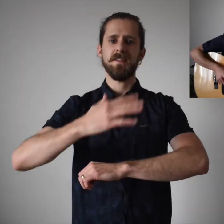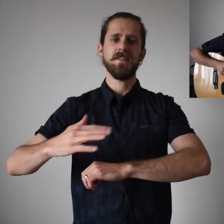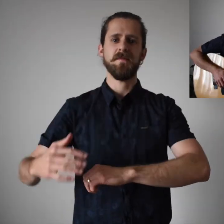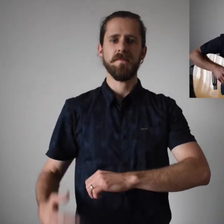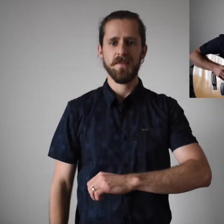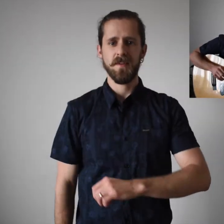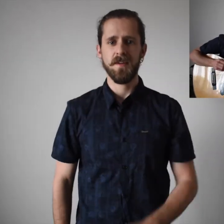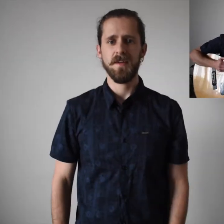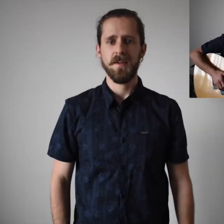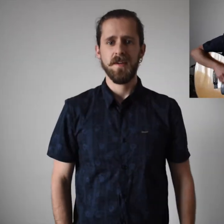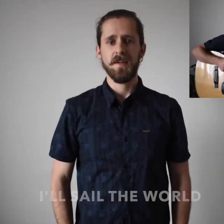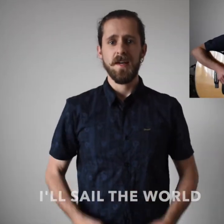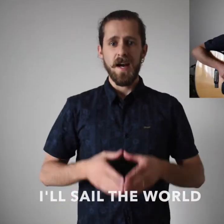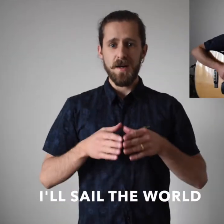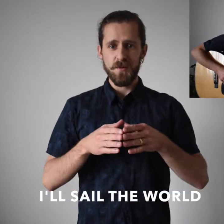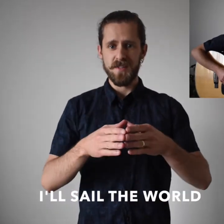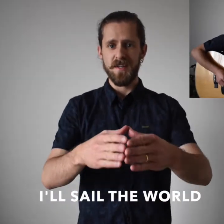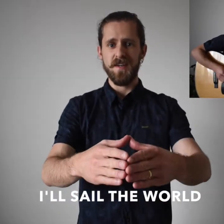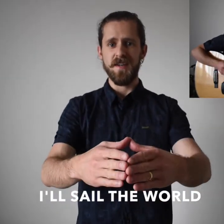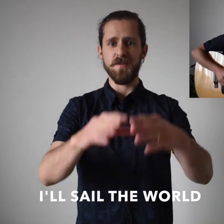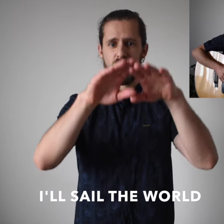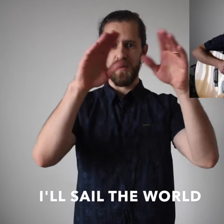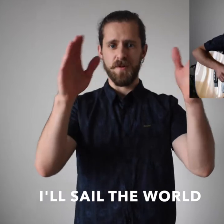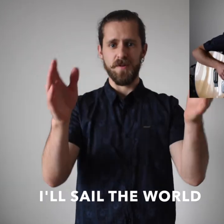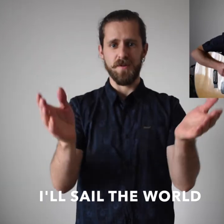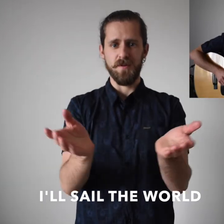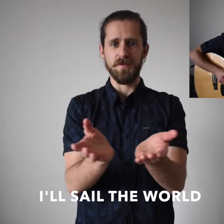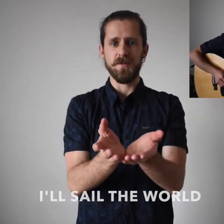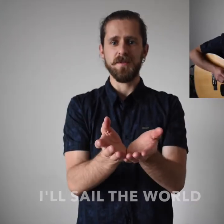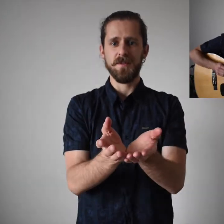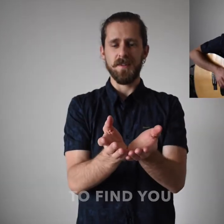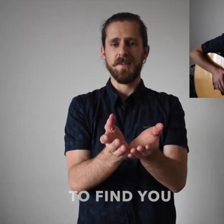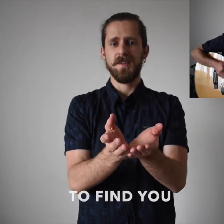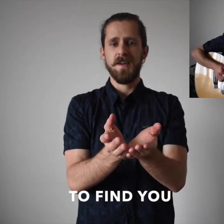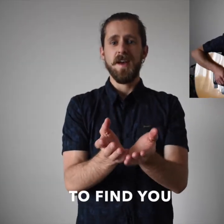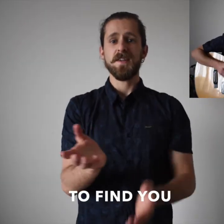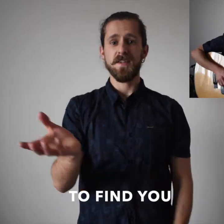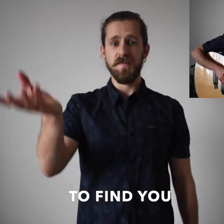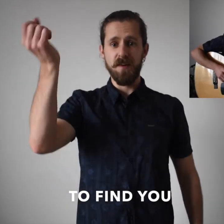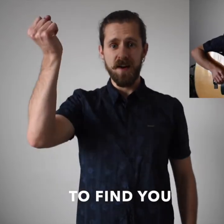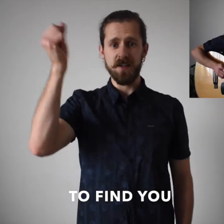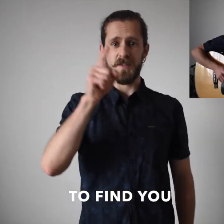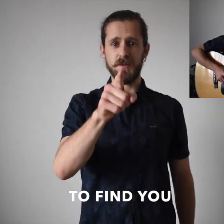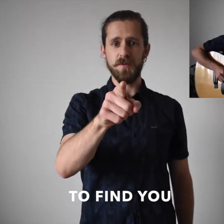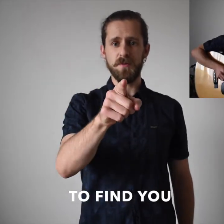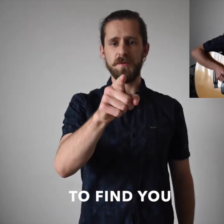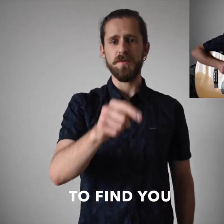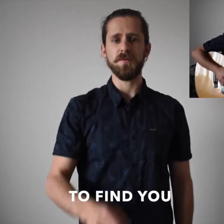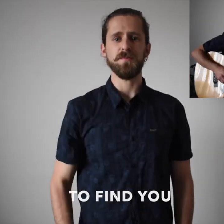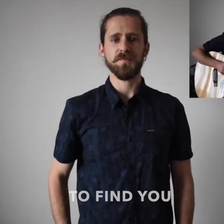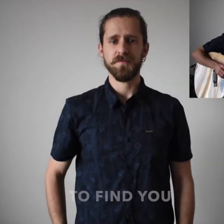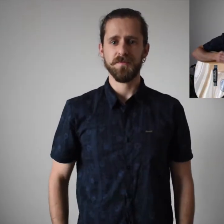I will sail the world to find you.